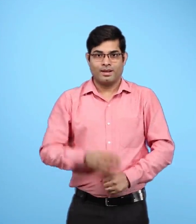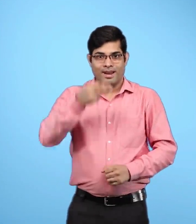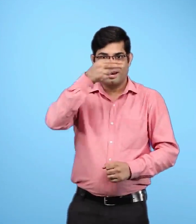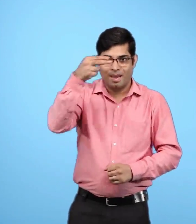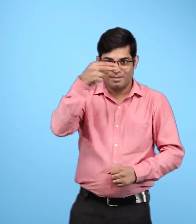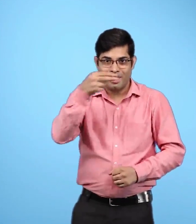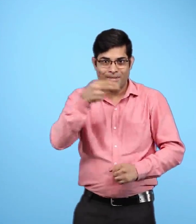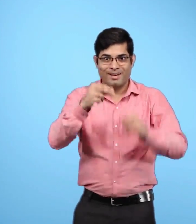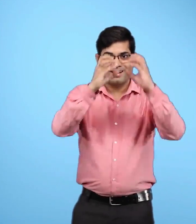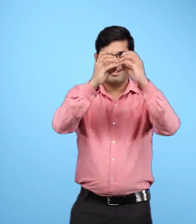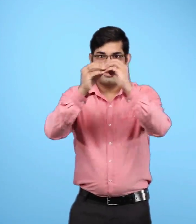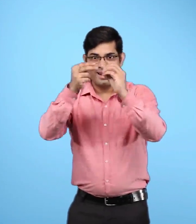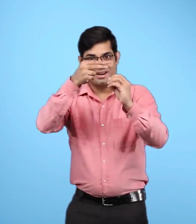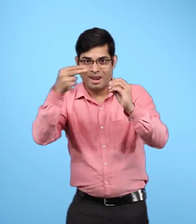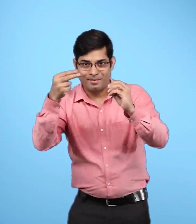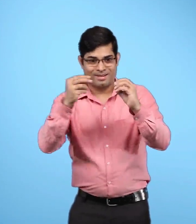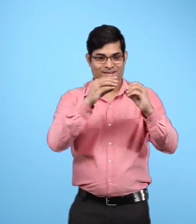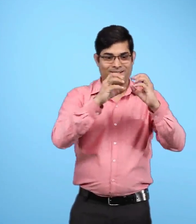One letter with which no name starts.